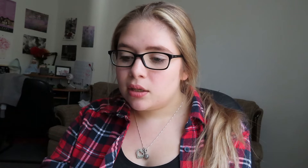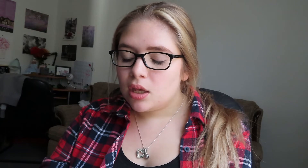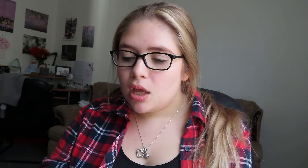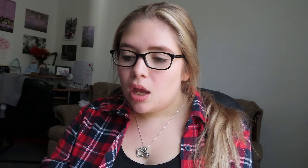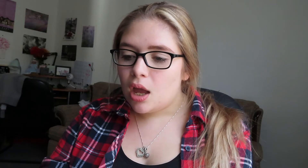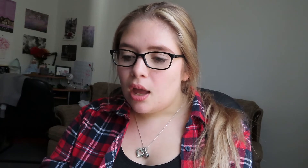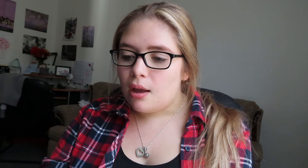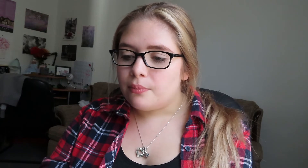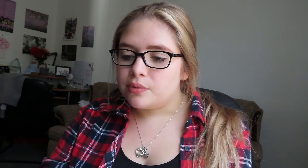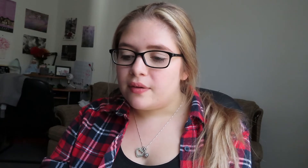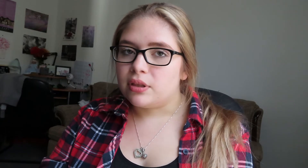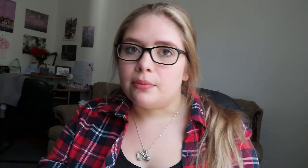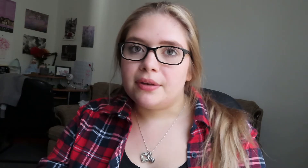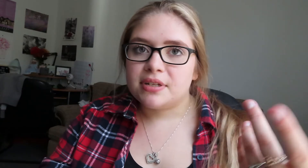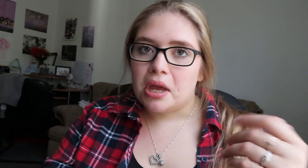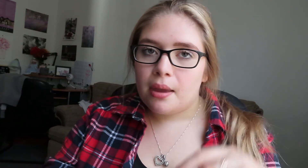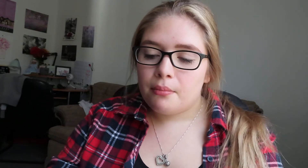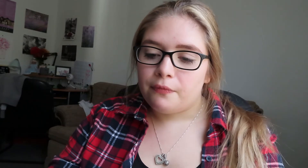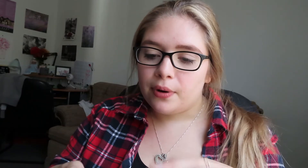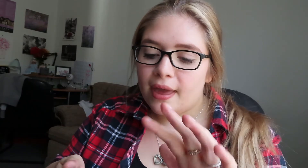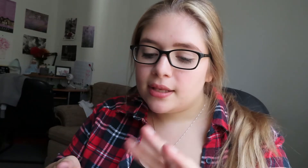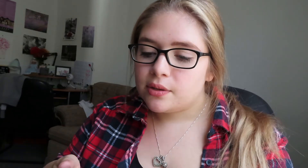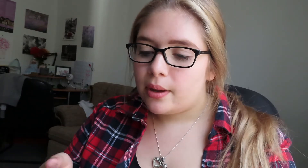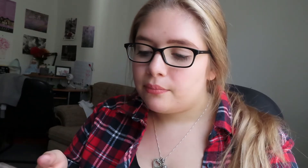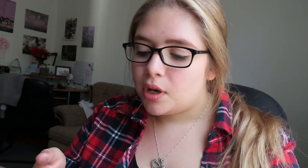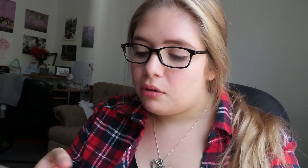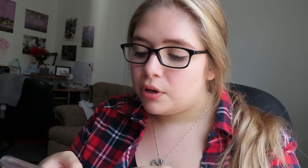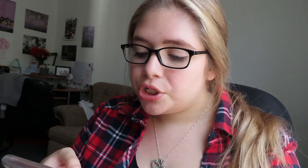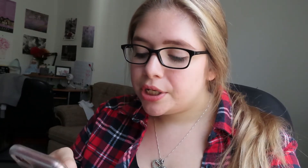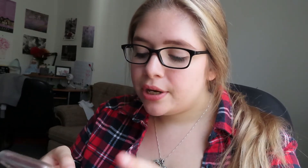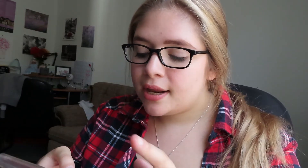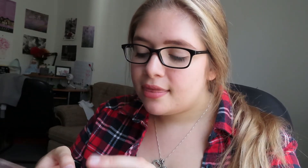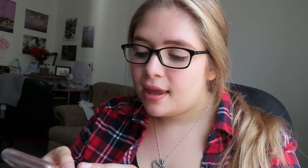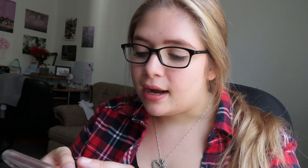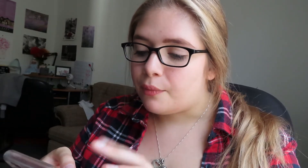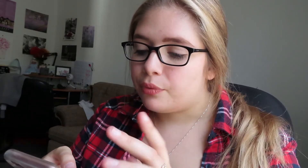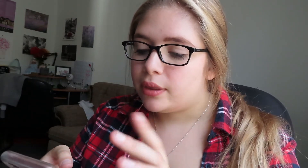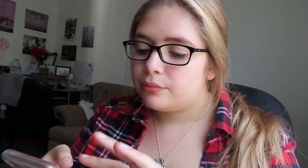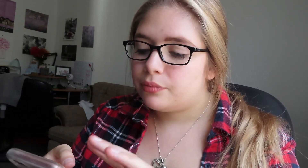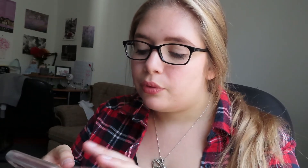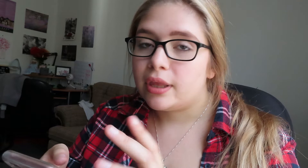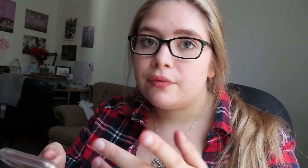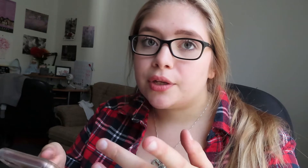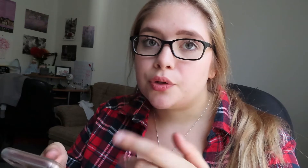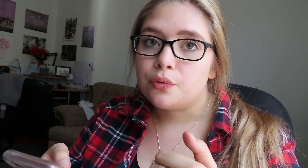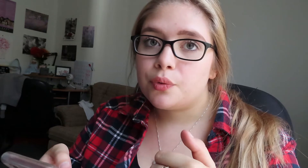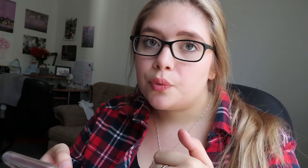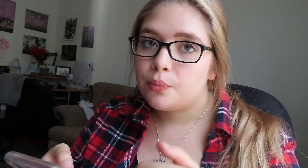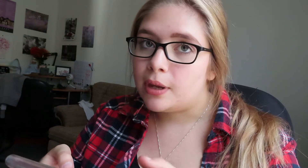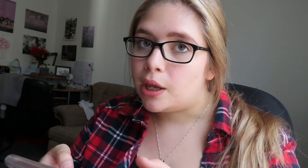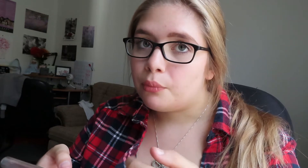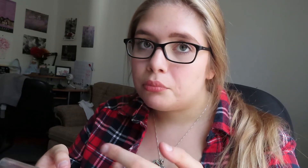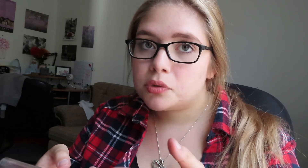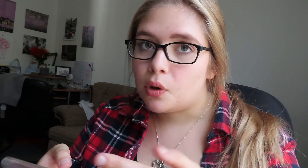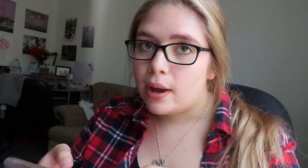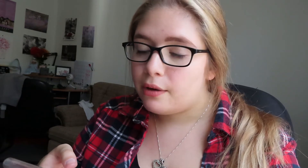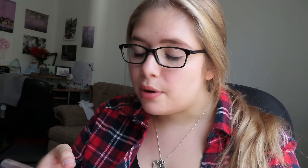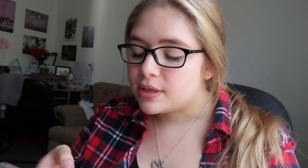um so i have a little bit of time before that so i'm not rushing or anything and i live like two minutes away from the